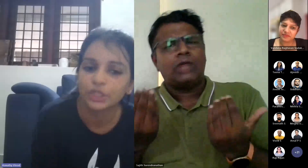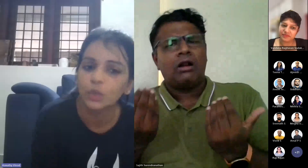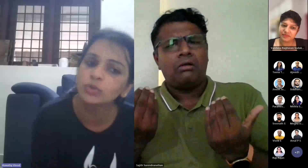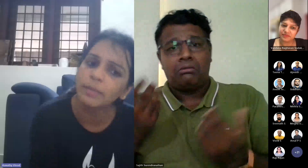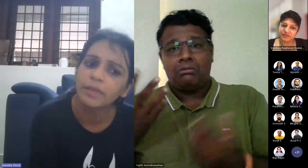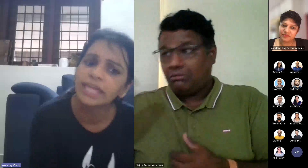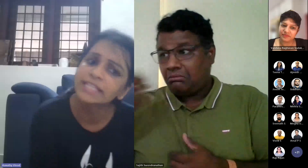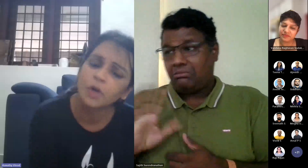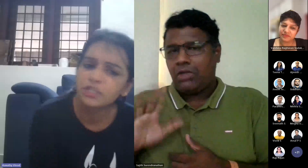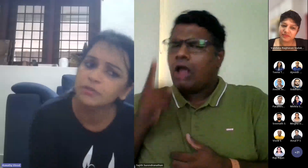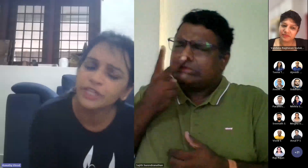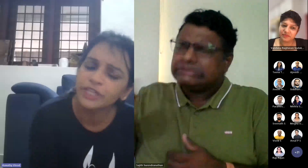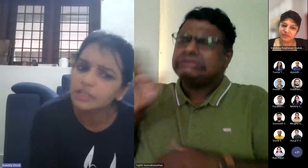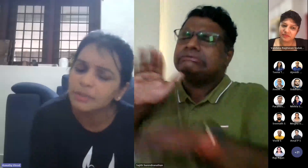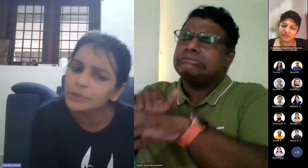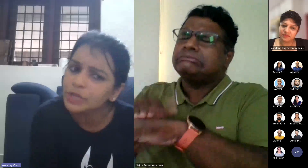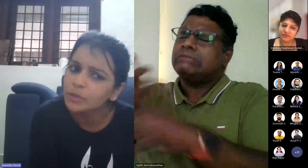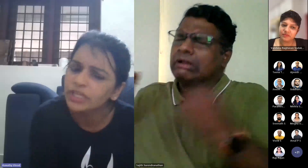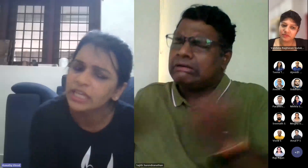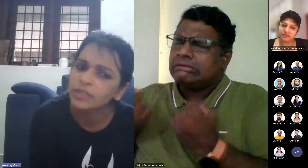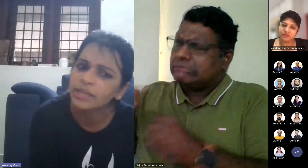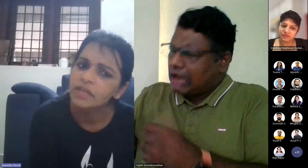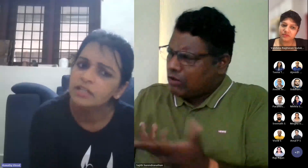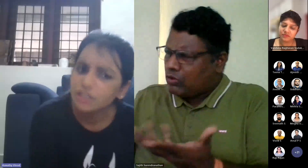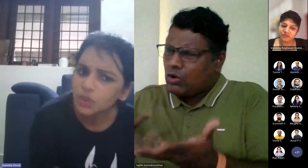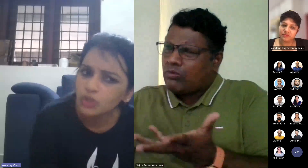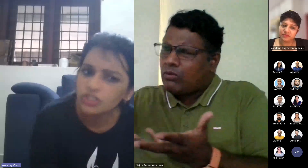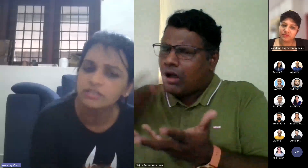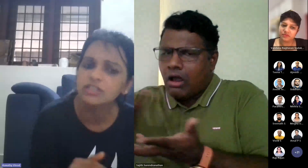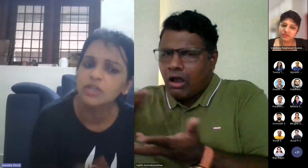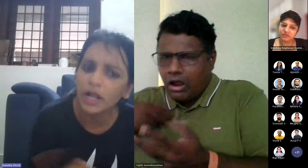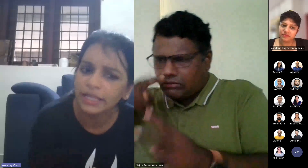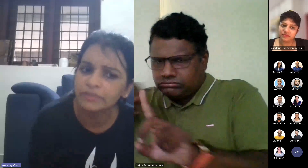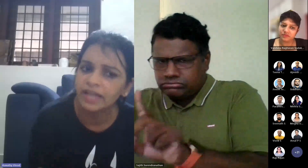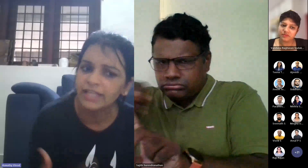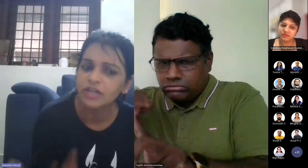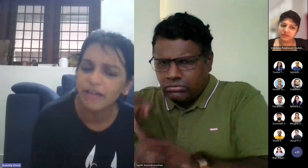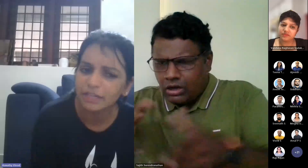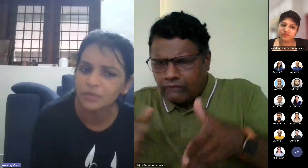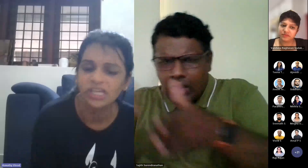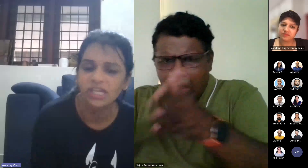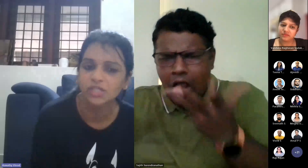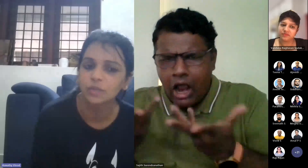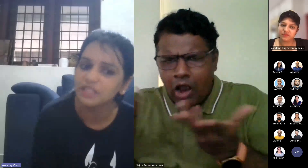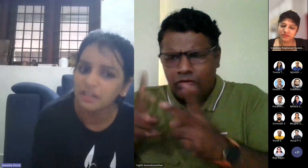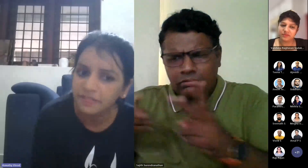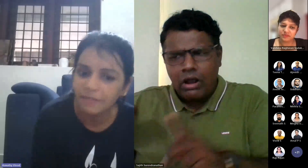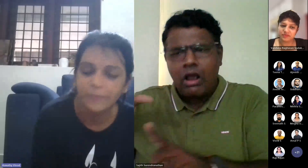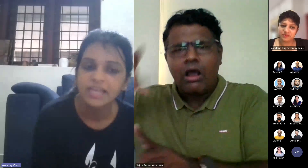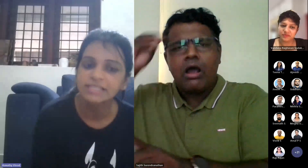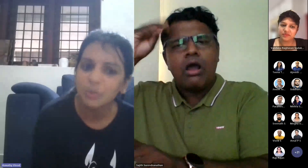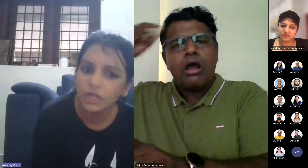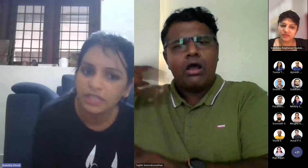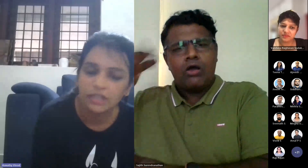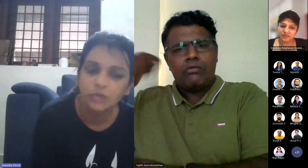that effort, go to them. It's possible for hearing people to communicate with them. Just go, just call them, try to have a communication, observe